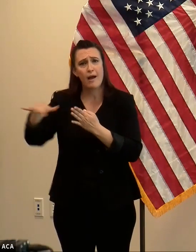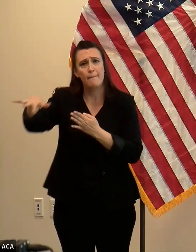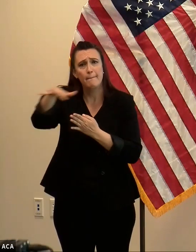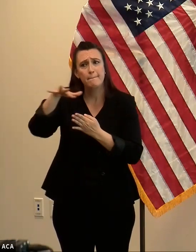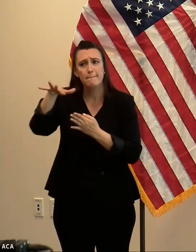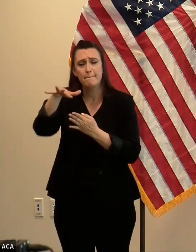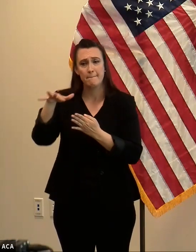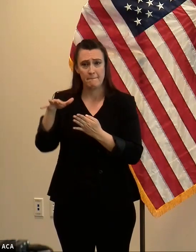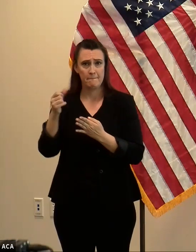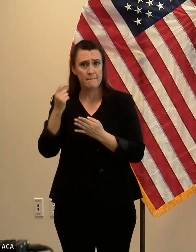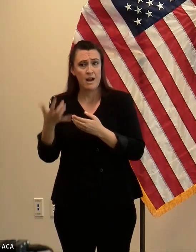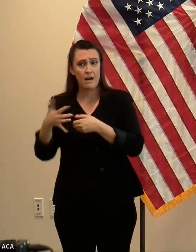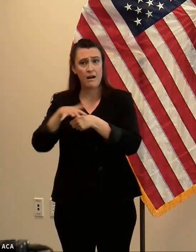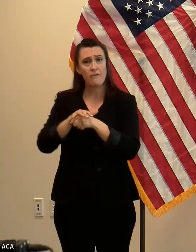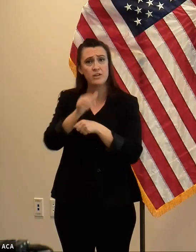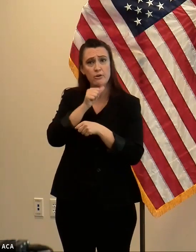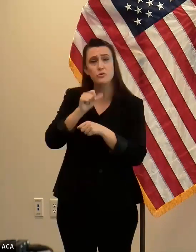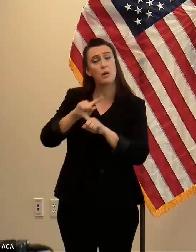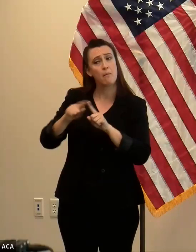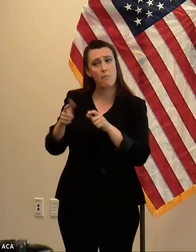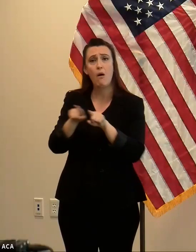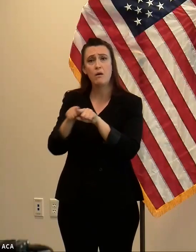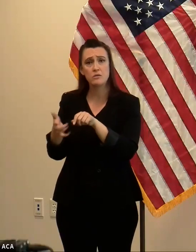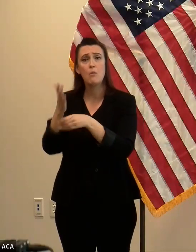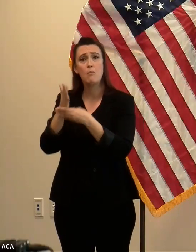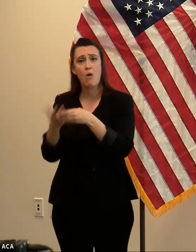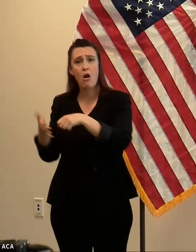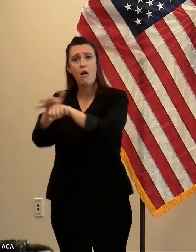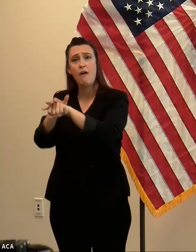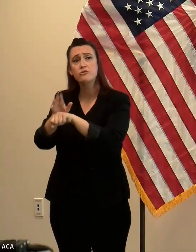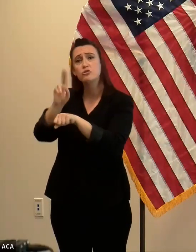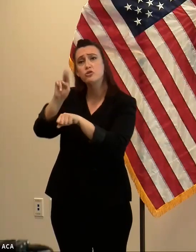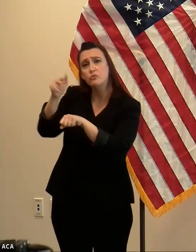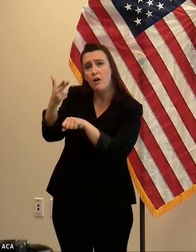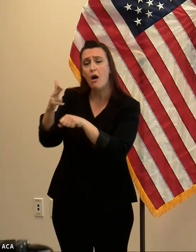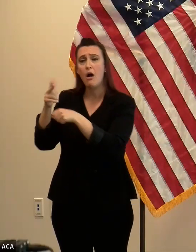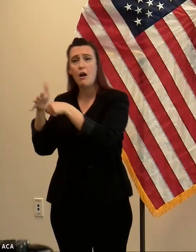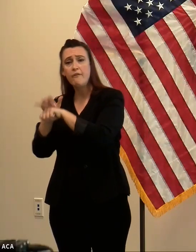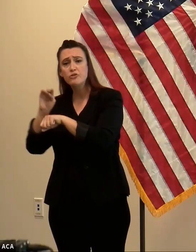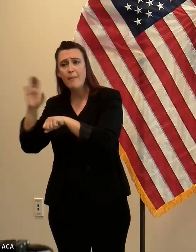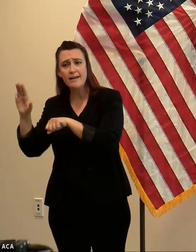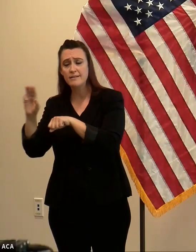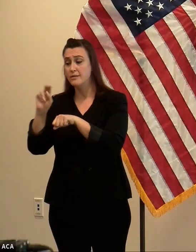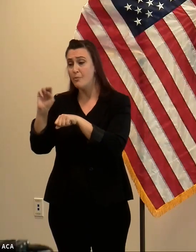only intersect Arizona, but also Utah and New Mexico.